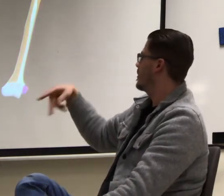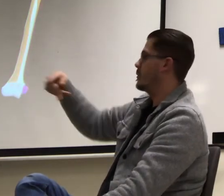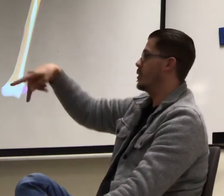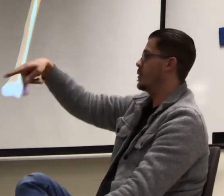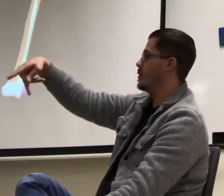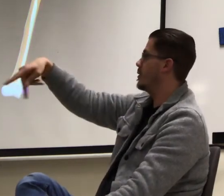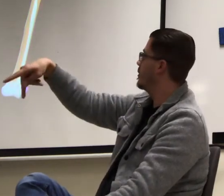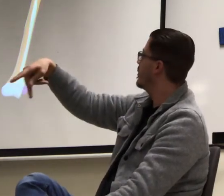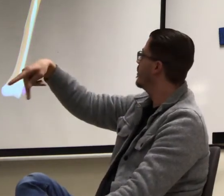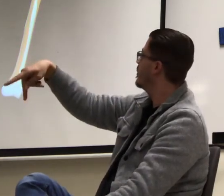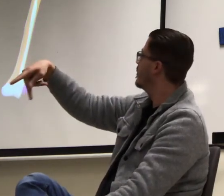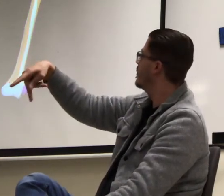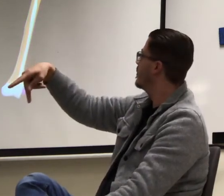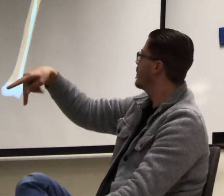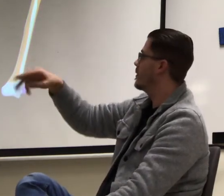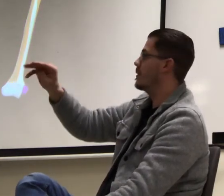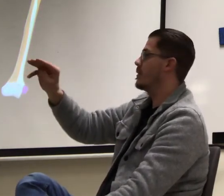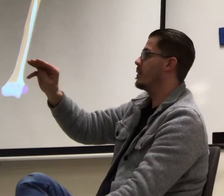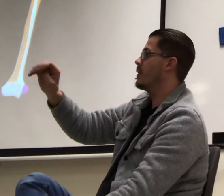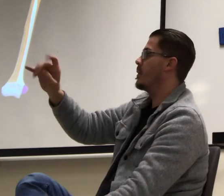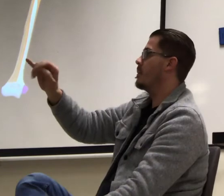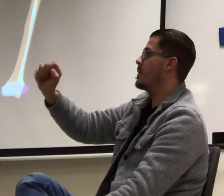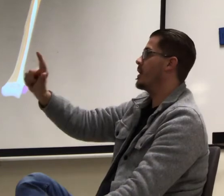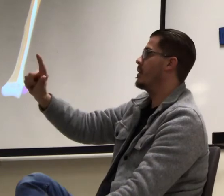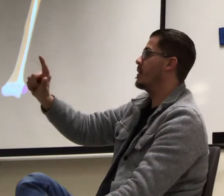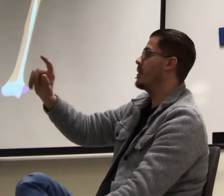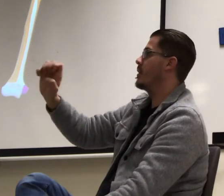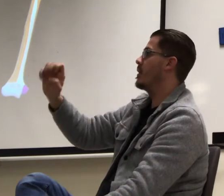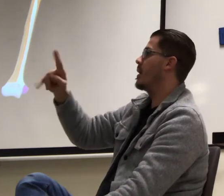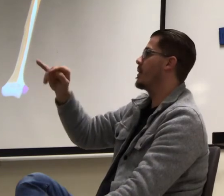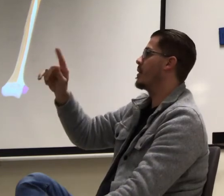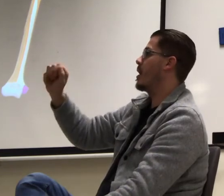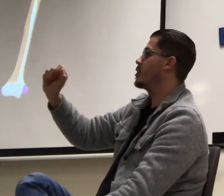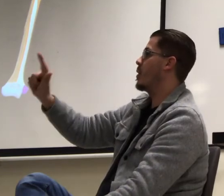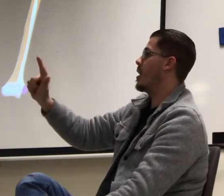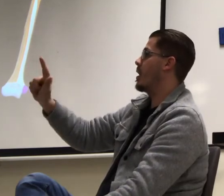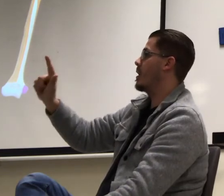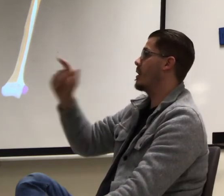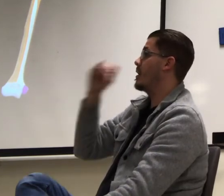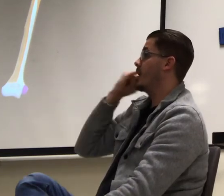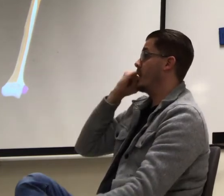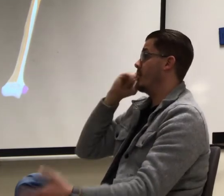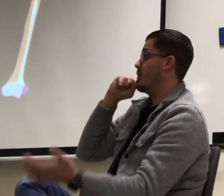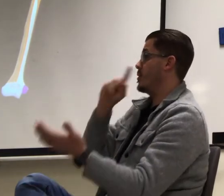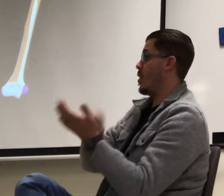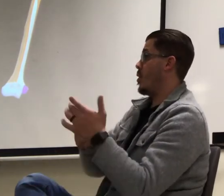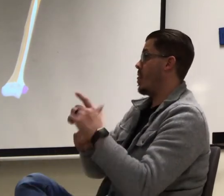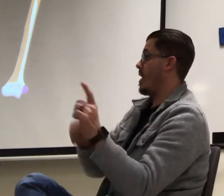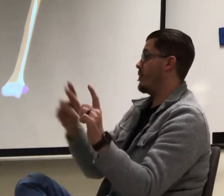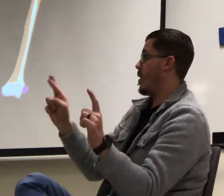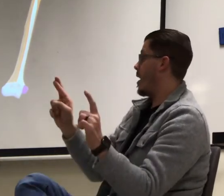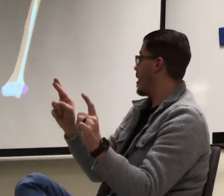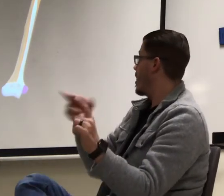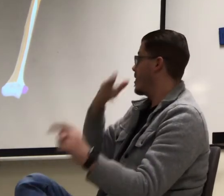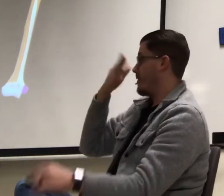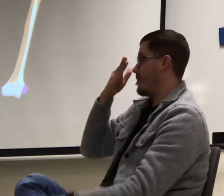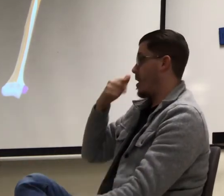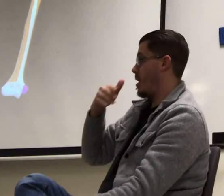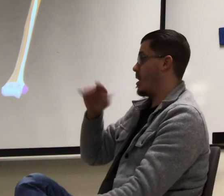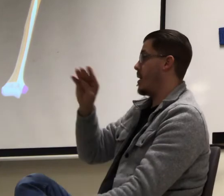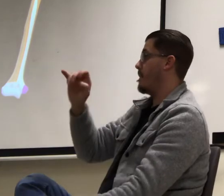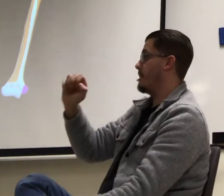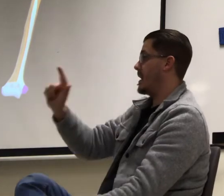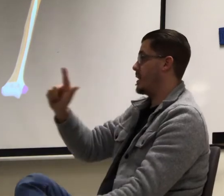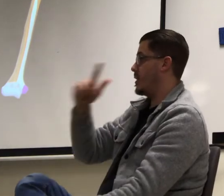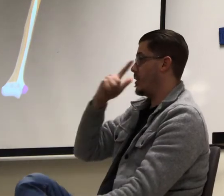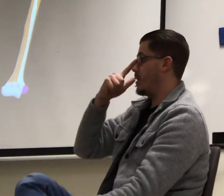basically it's called medial epicondyle. If you're going to tell right from left, if you can tell which is the front and which is medial,